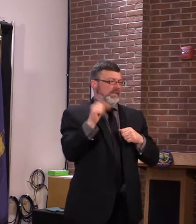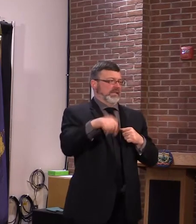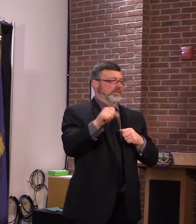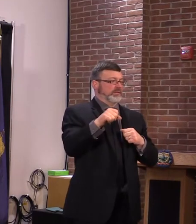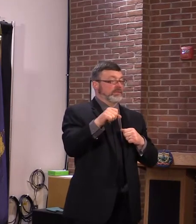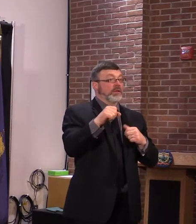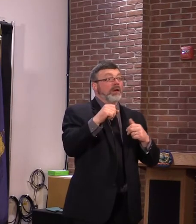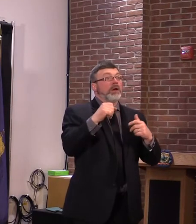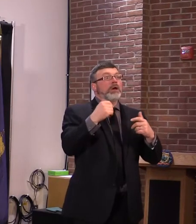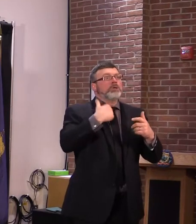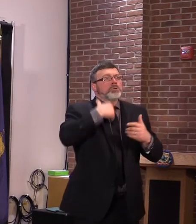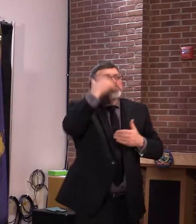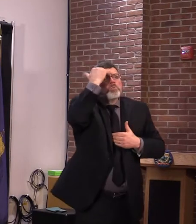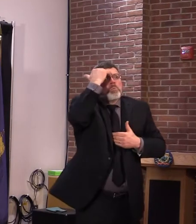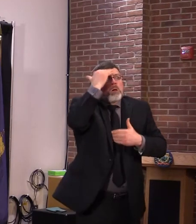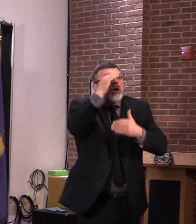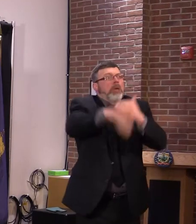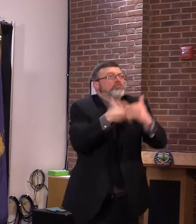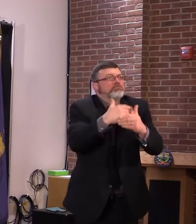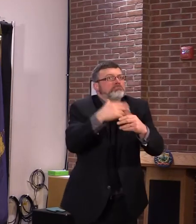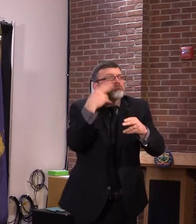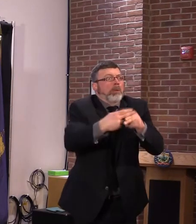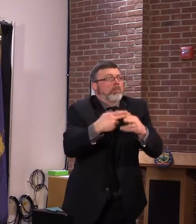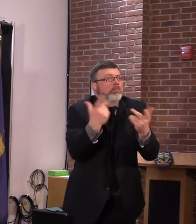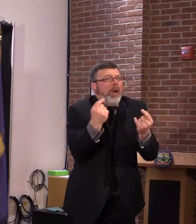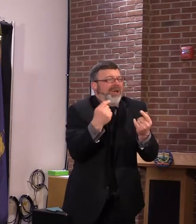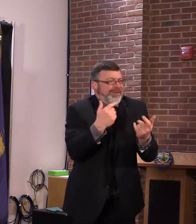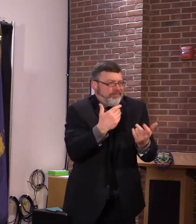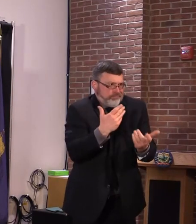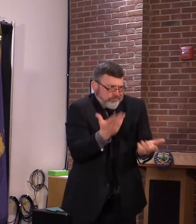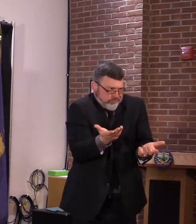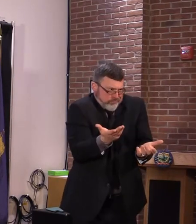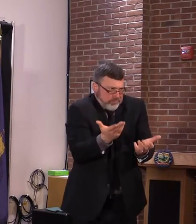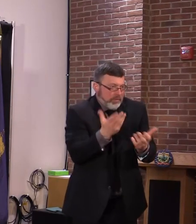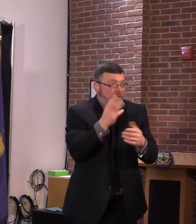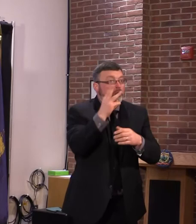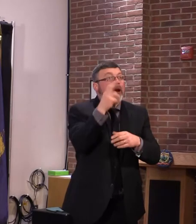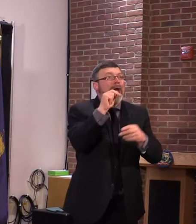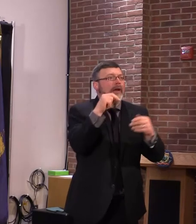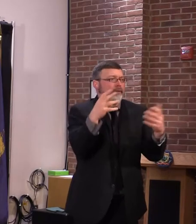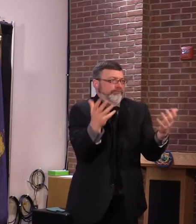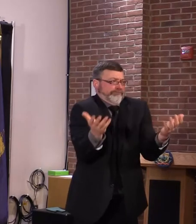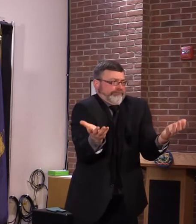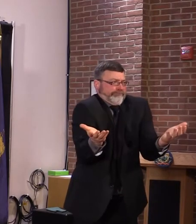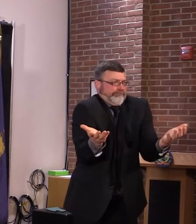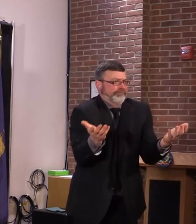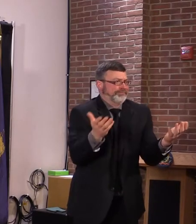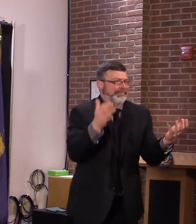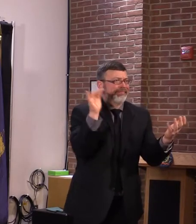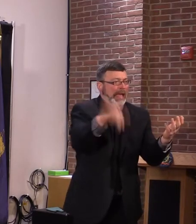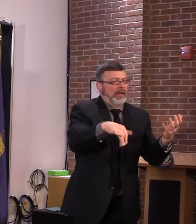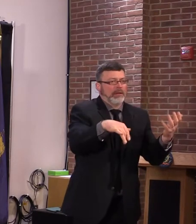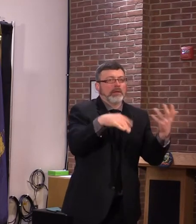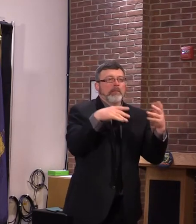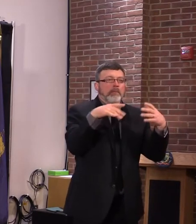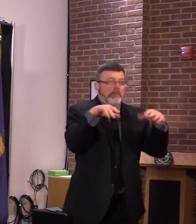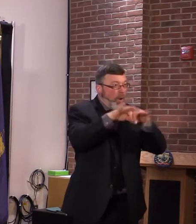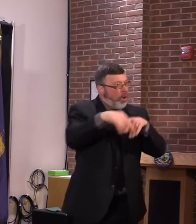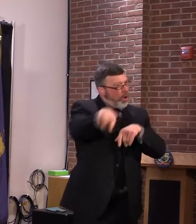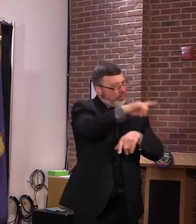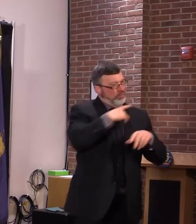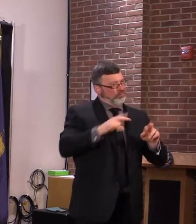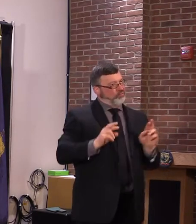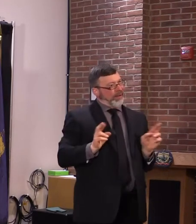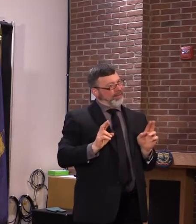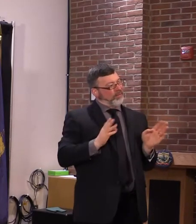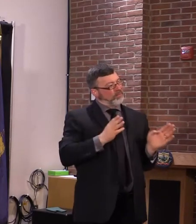et cetera, when we don't really know what's around the corner yet. I will say, though, that in a state that is this